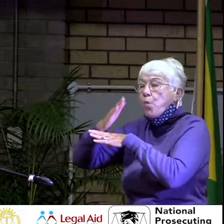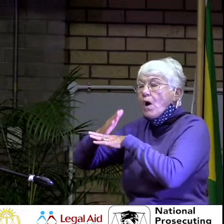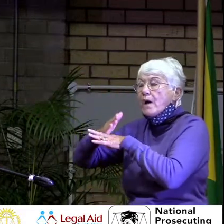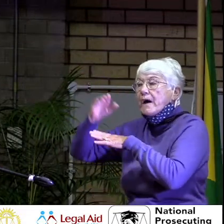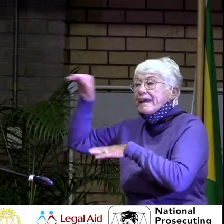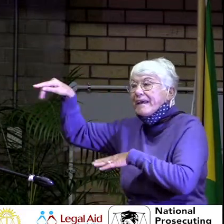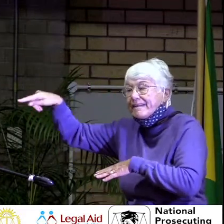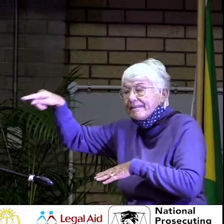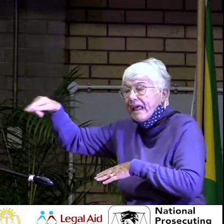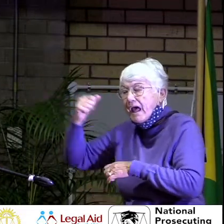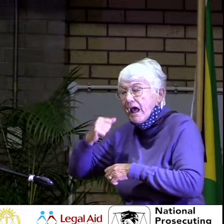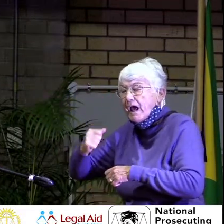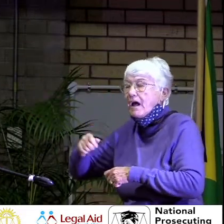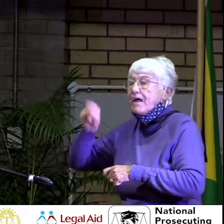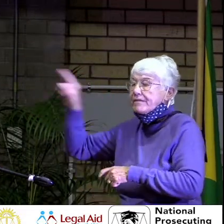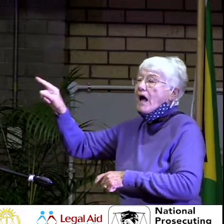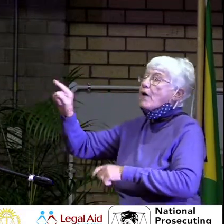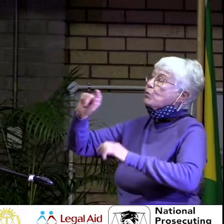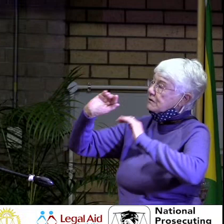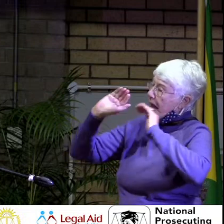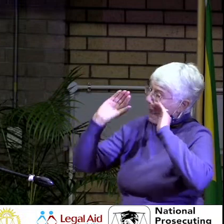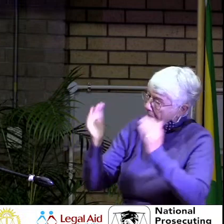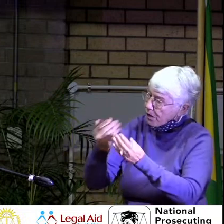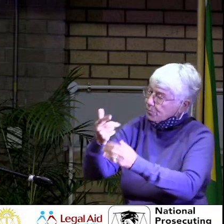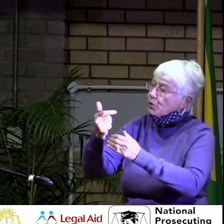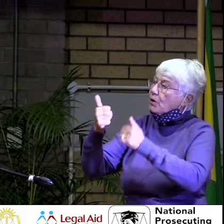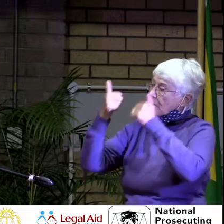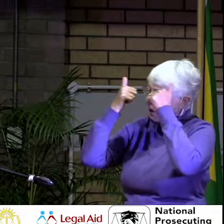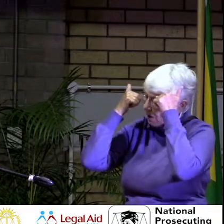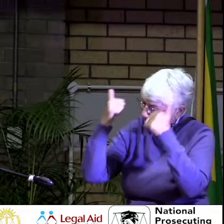efficiently, and with sensitivity and compassion.